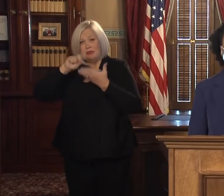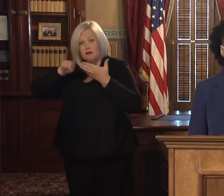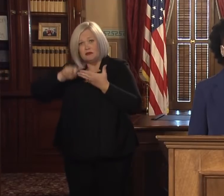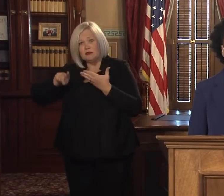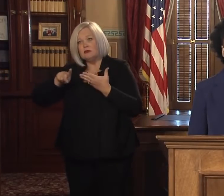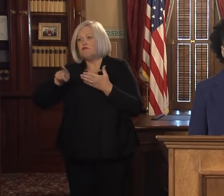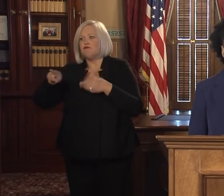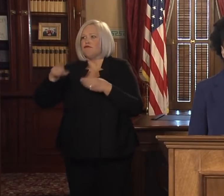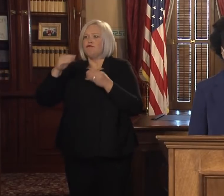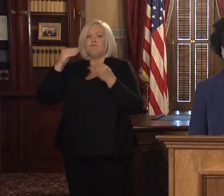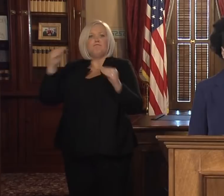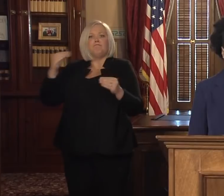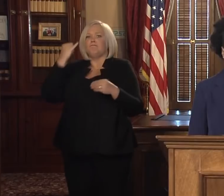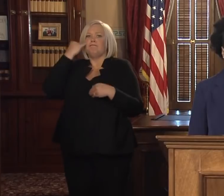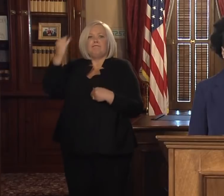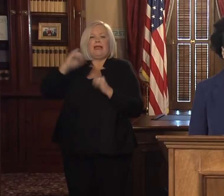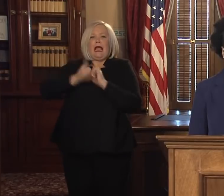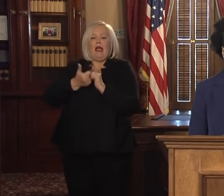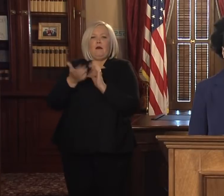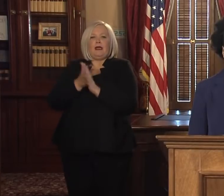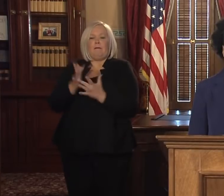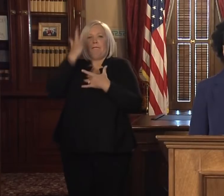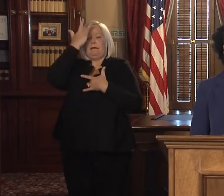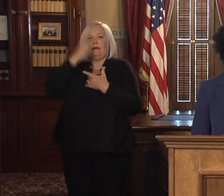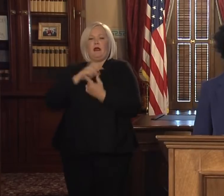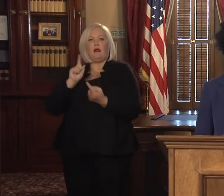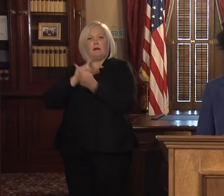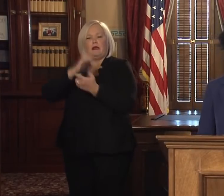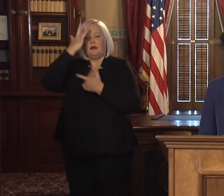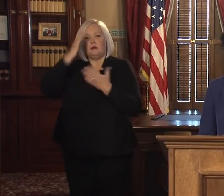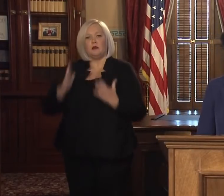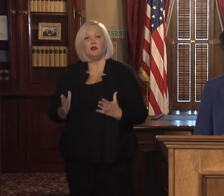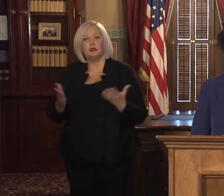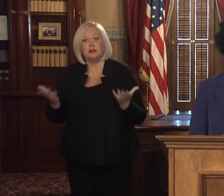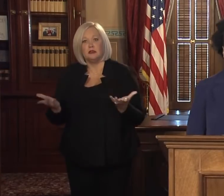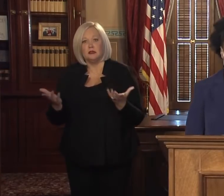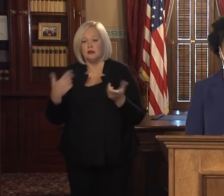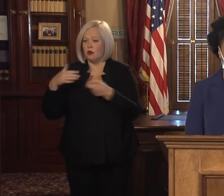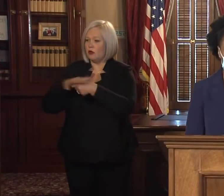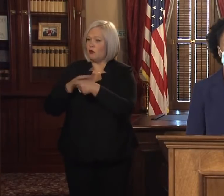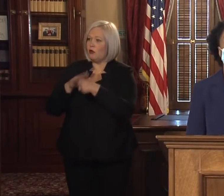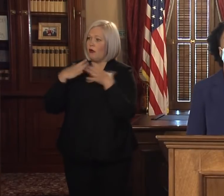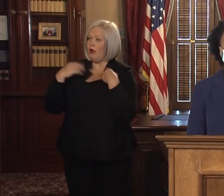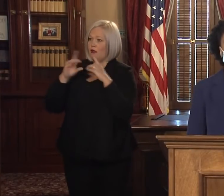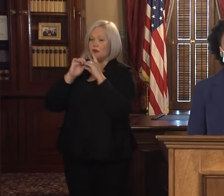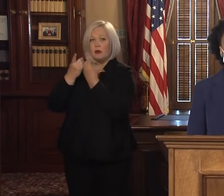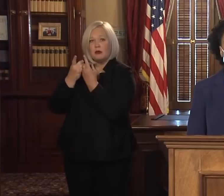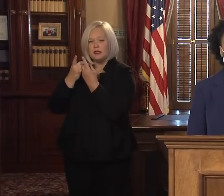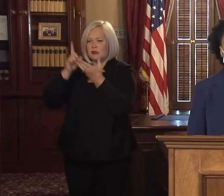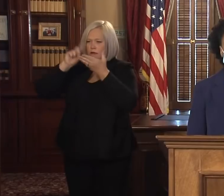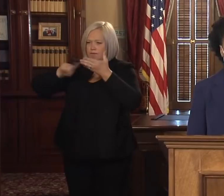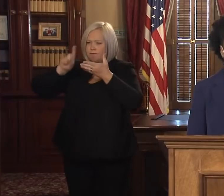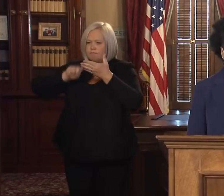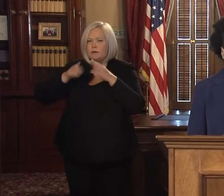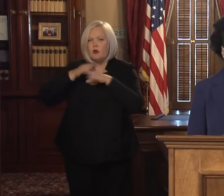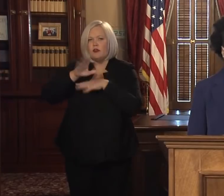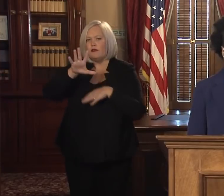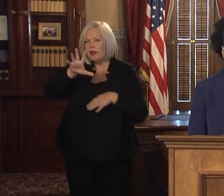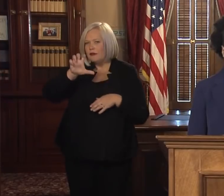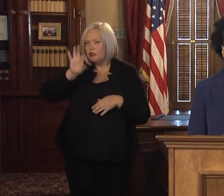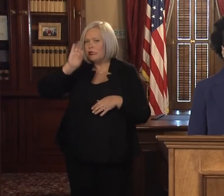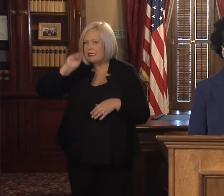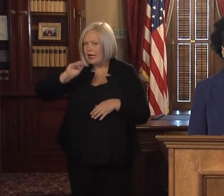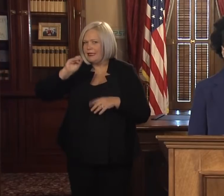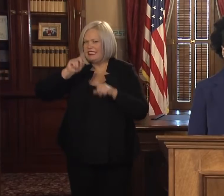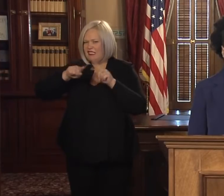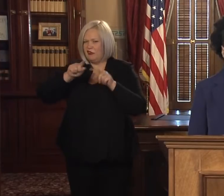have no idea how they got the virus. Our local health departments are also investigating over 590 outbreaks